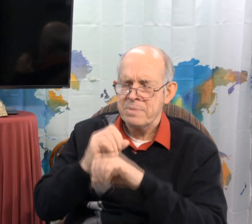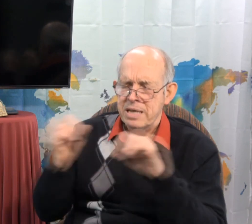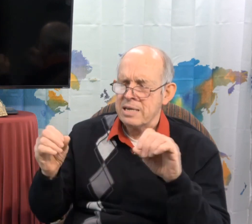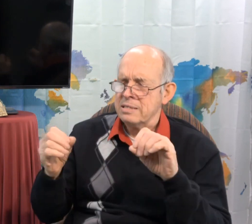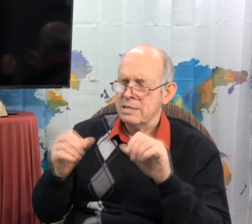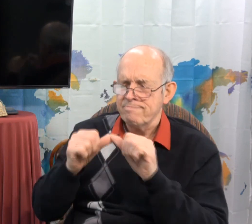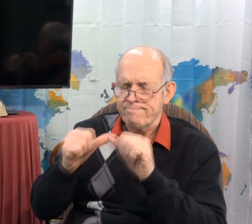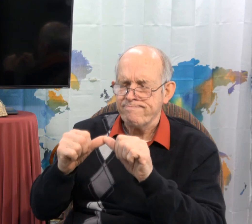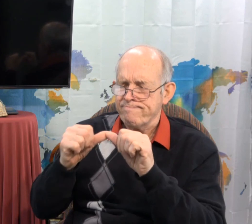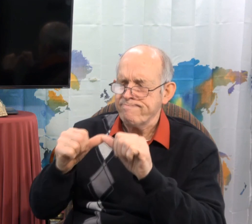not